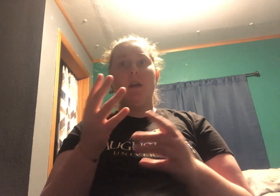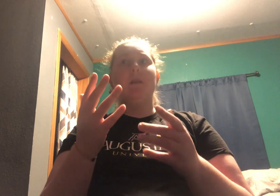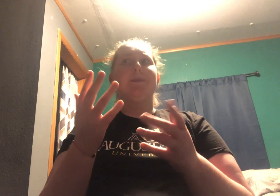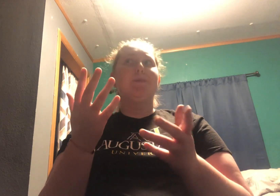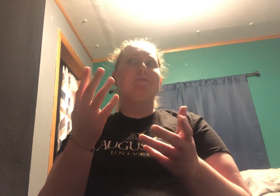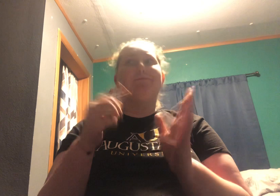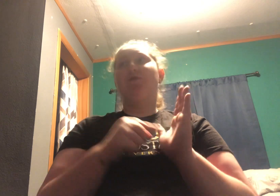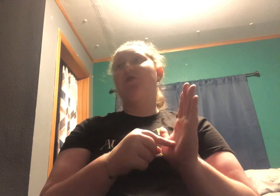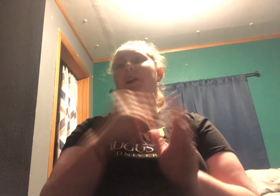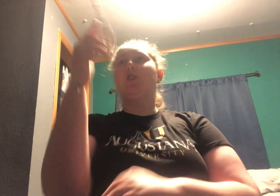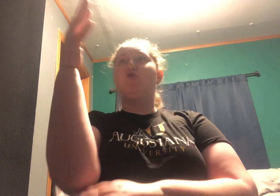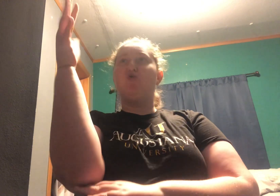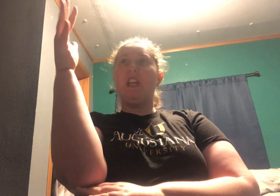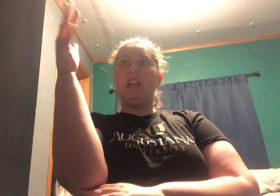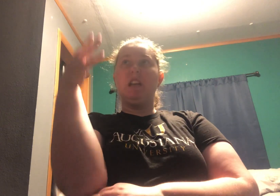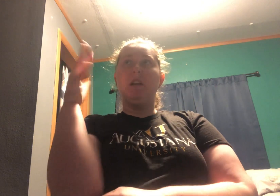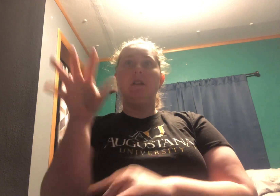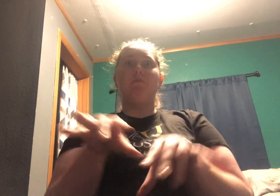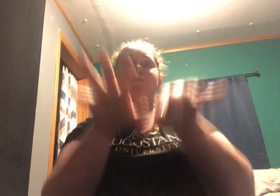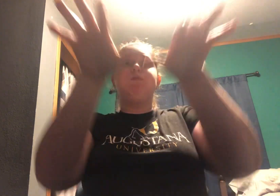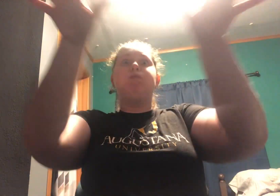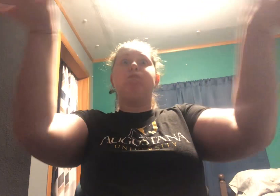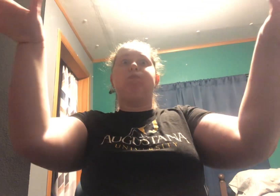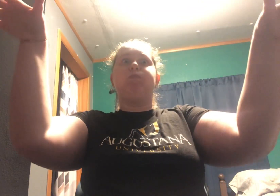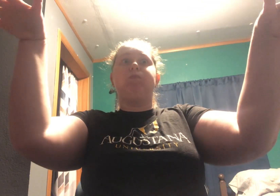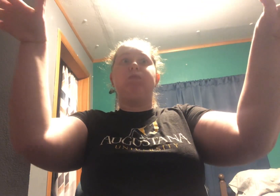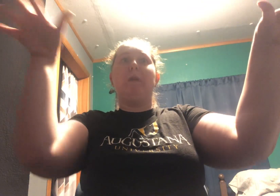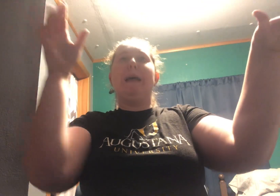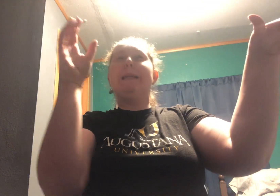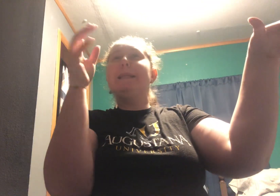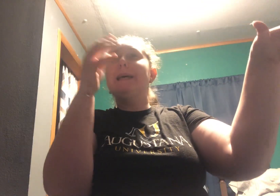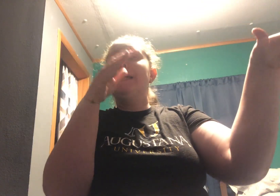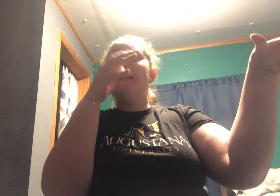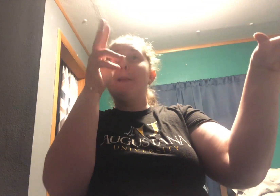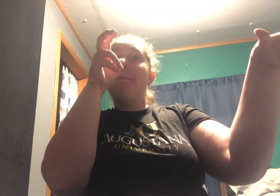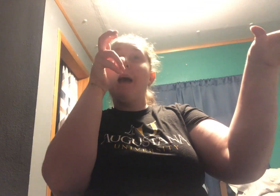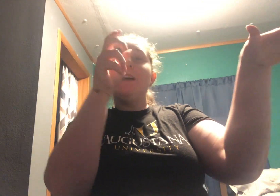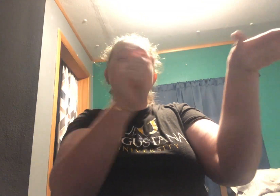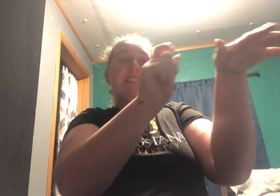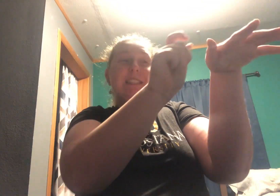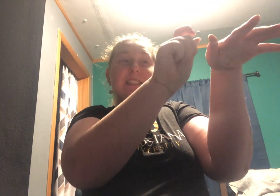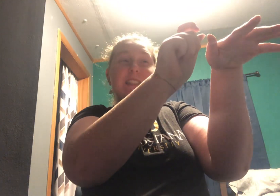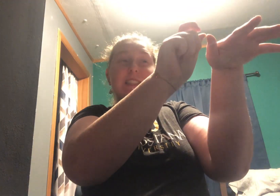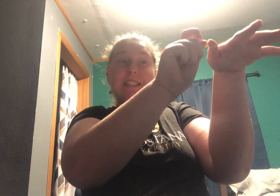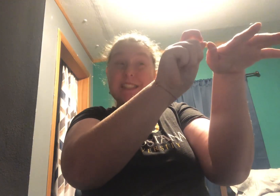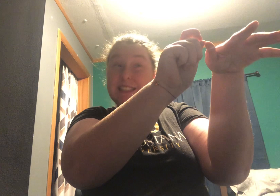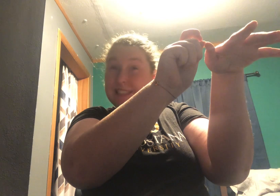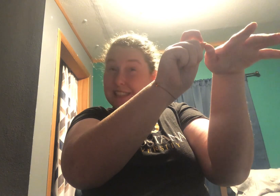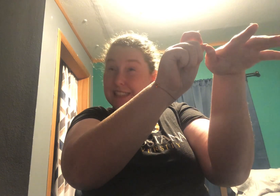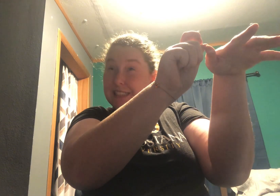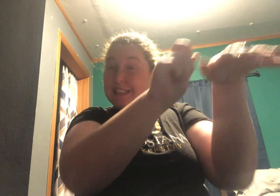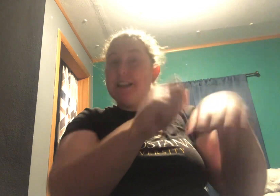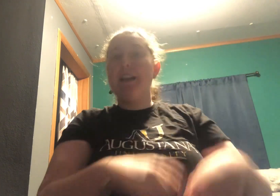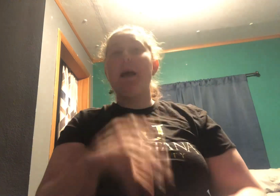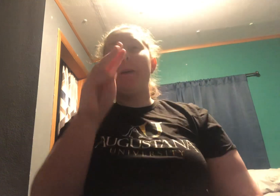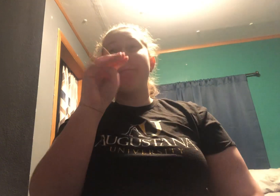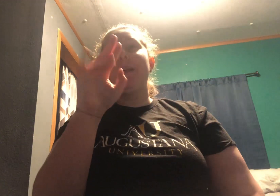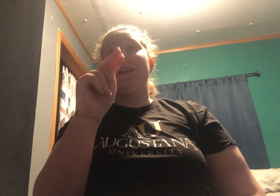right? The tree is big, but the ladybug is just minuscule. Minuscule. You ready? I think the next slide is the spelling